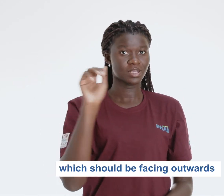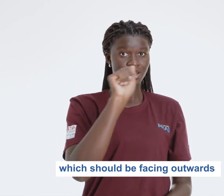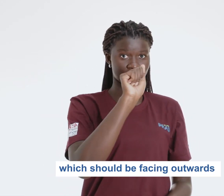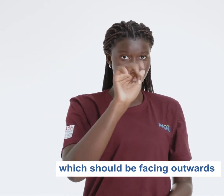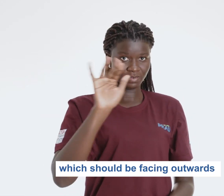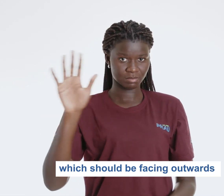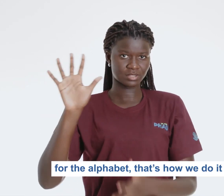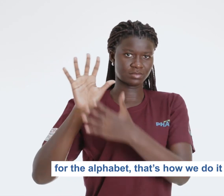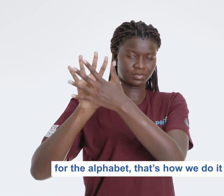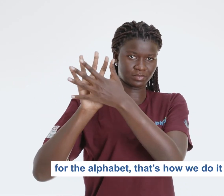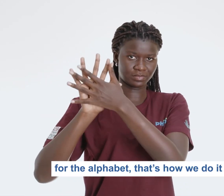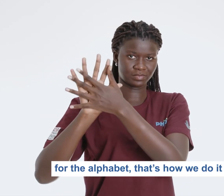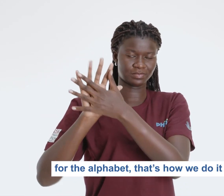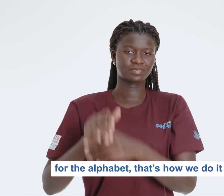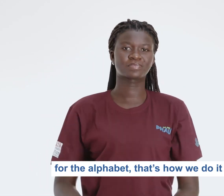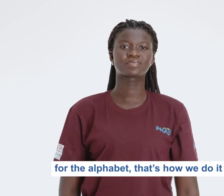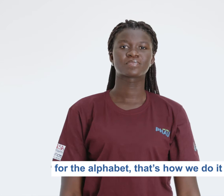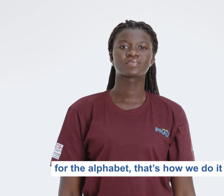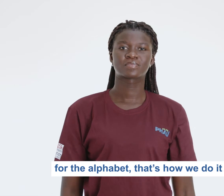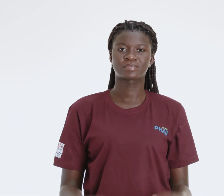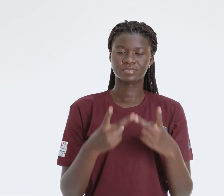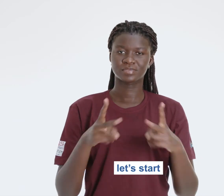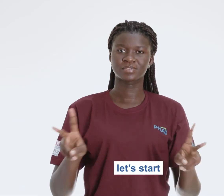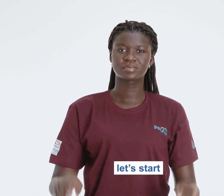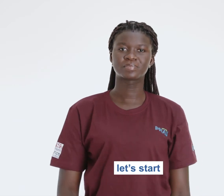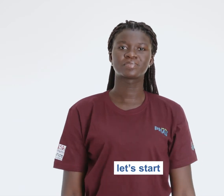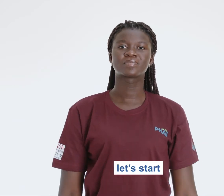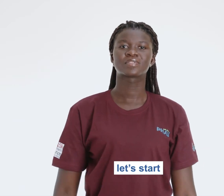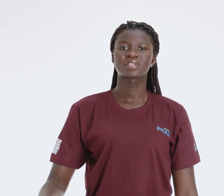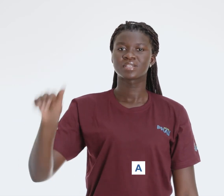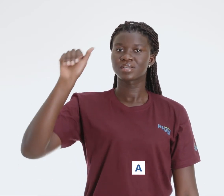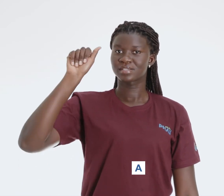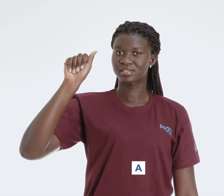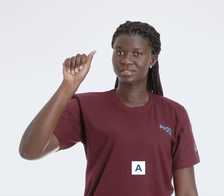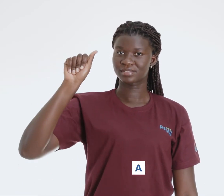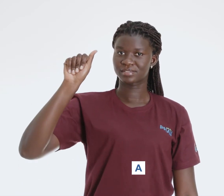outwards. For the alphabet, that is how we do it. Let's start. A,